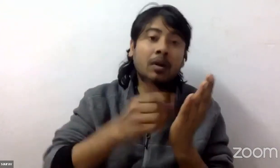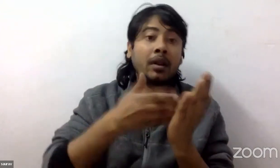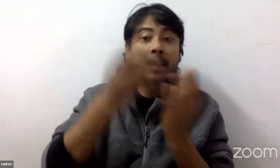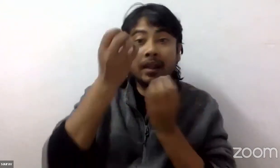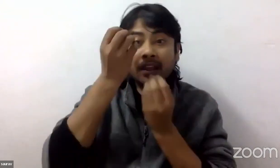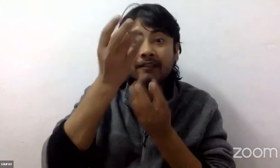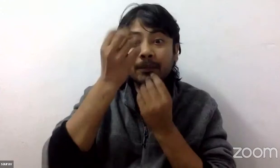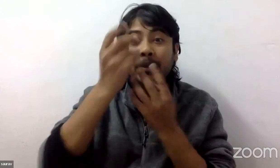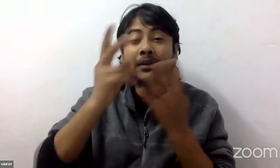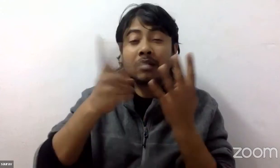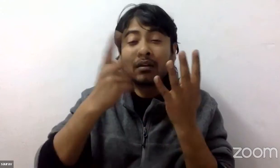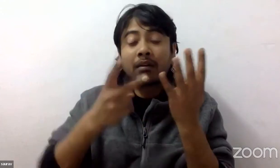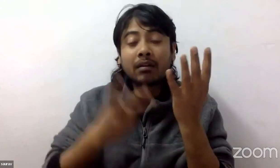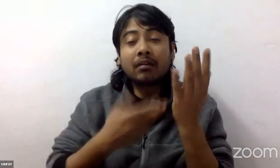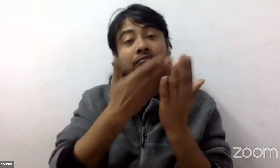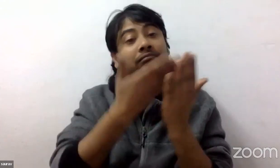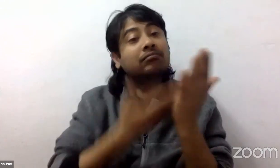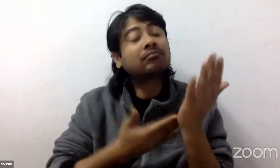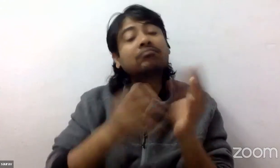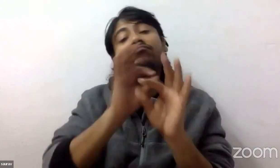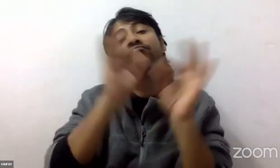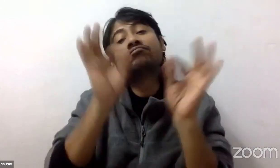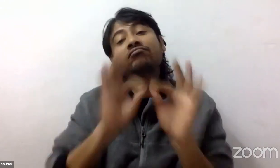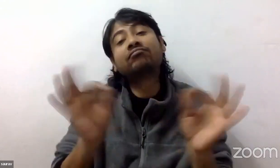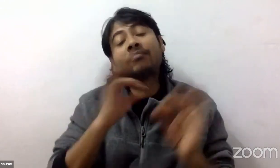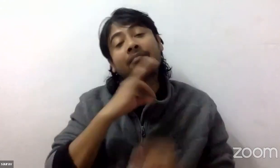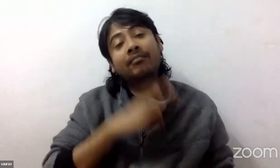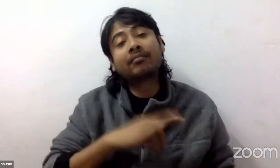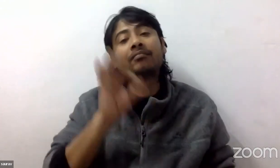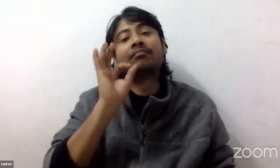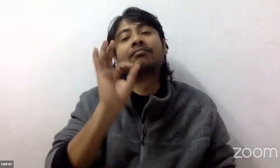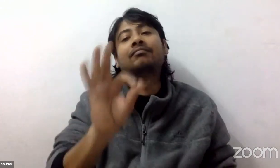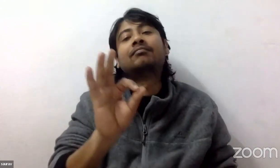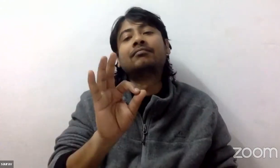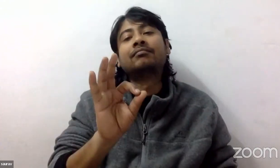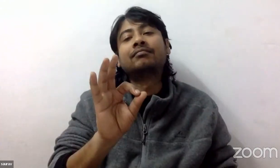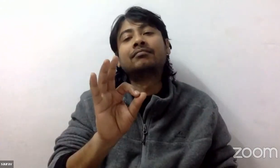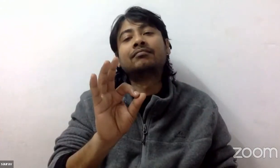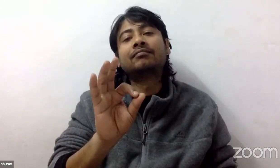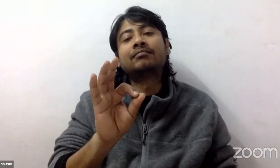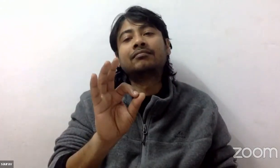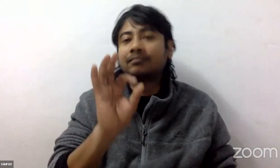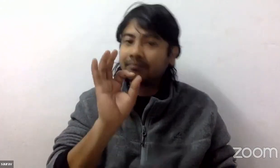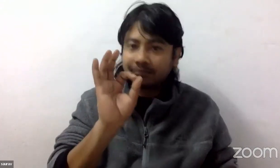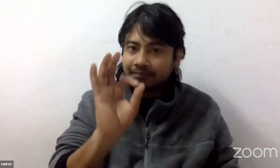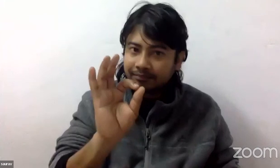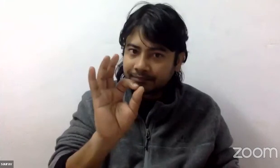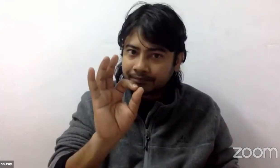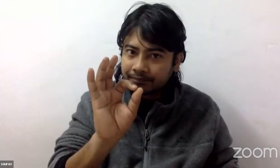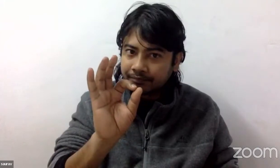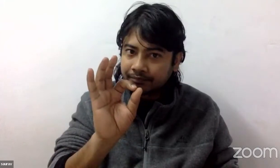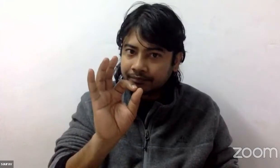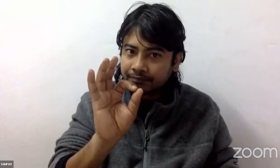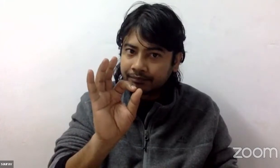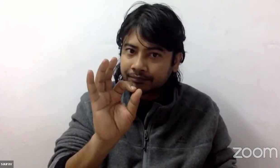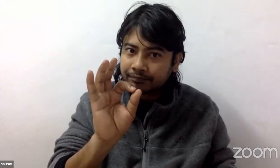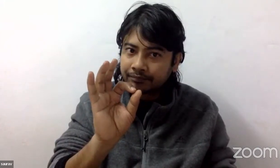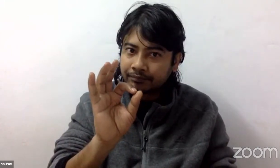Okay, so let's move on. We'll come to those questions later on. There'll be a lot of questions. Probably not today. Sometime during